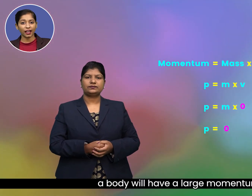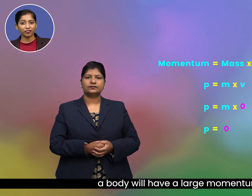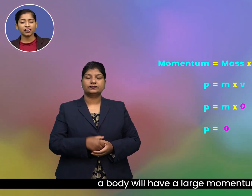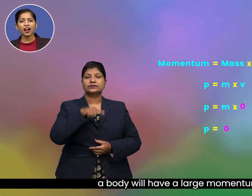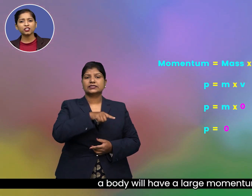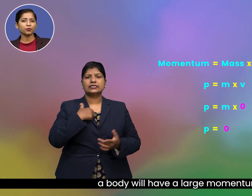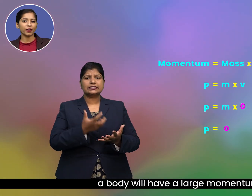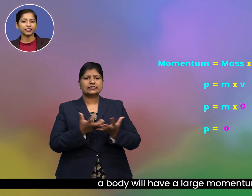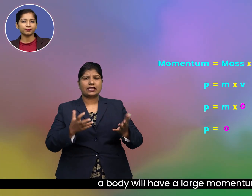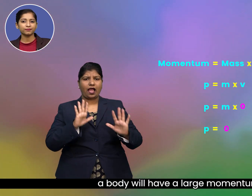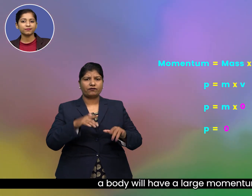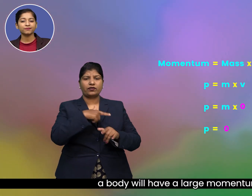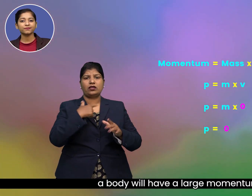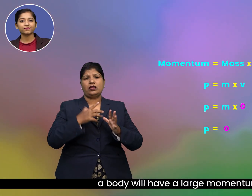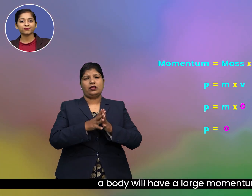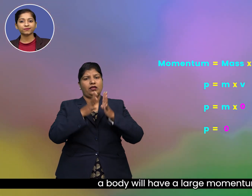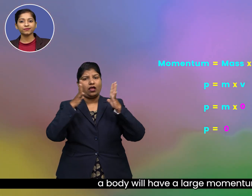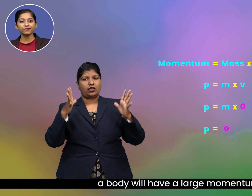will have a large momentum.